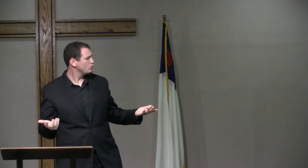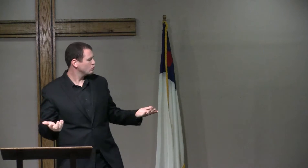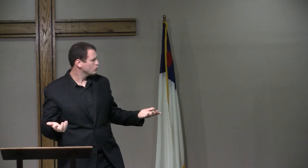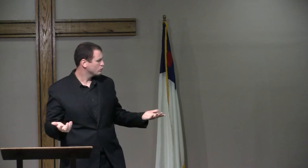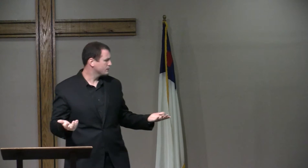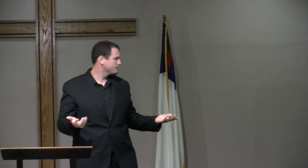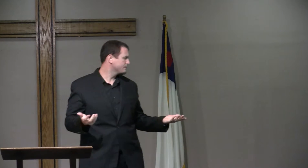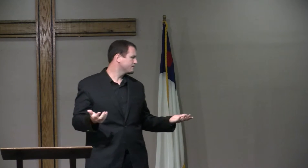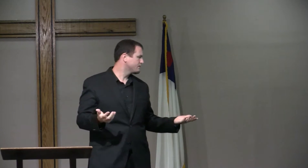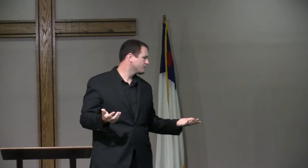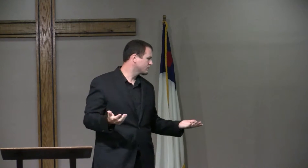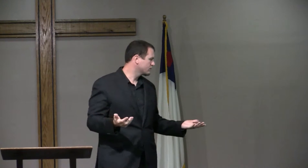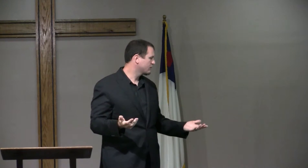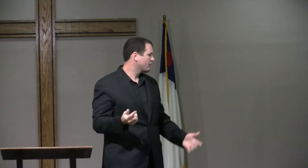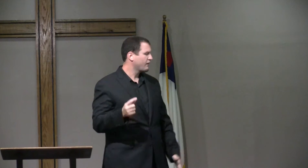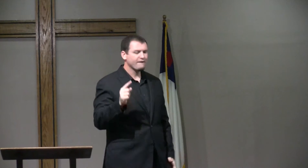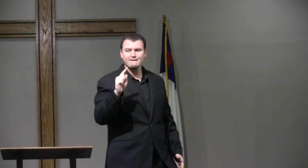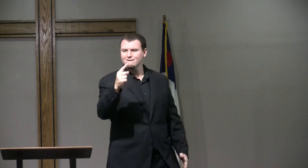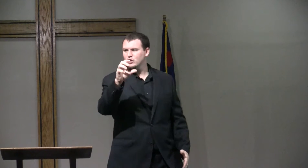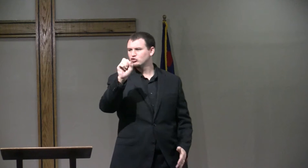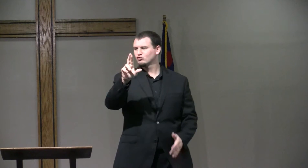So what do?